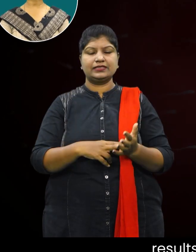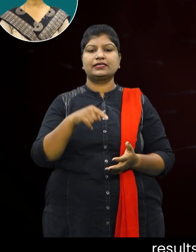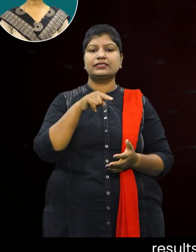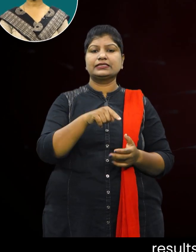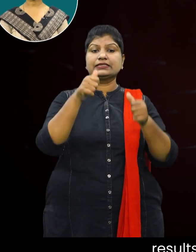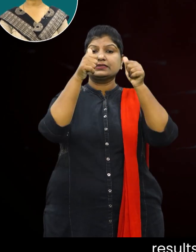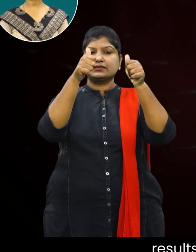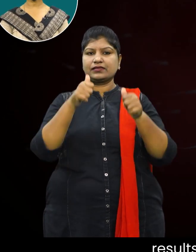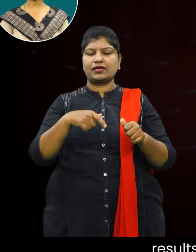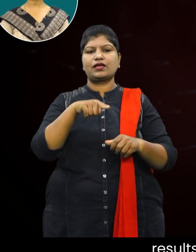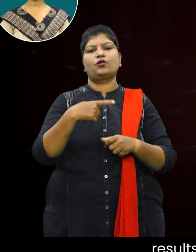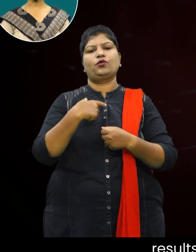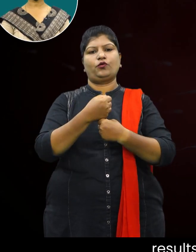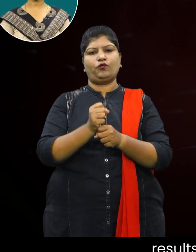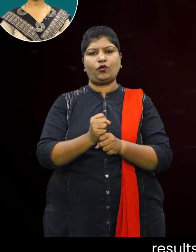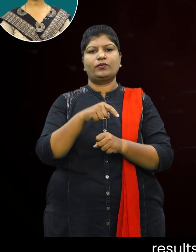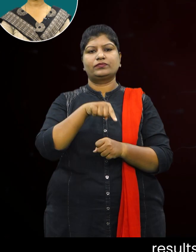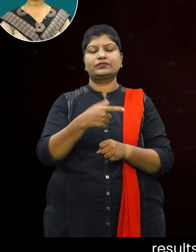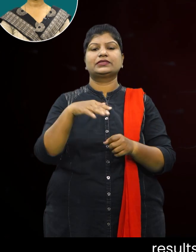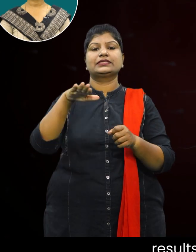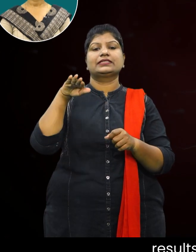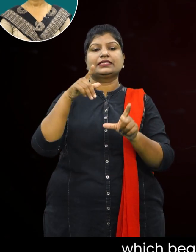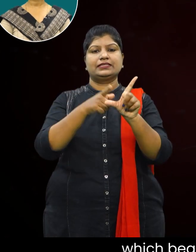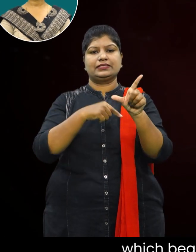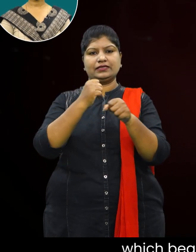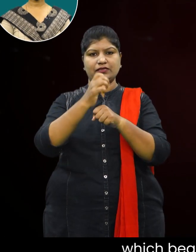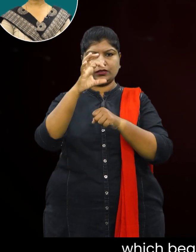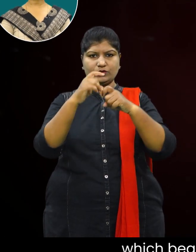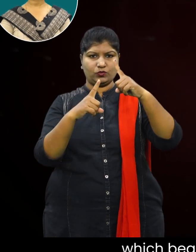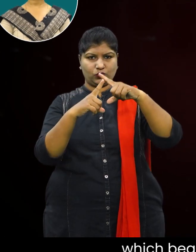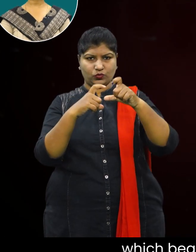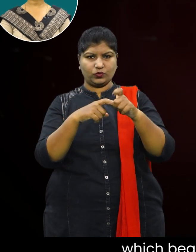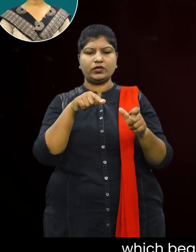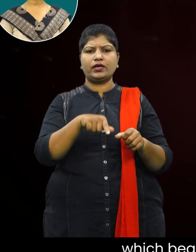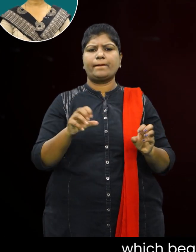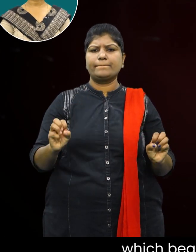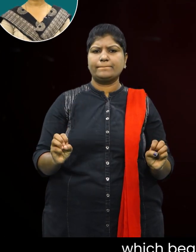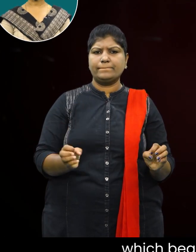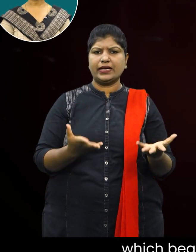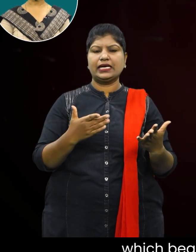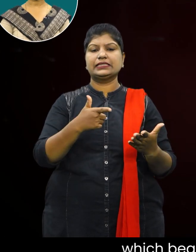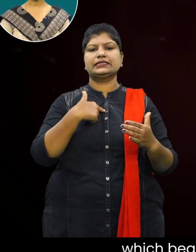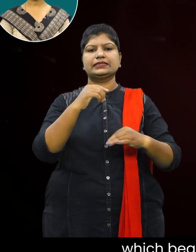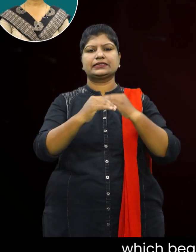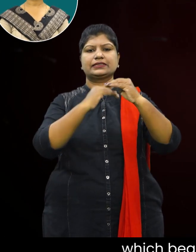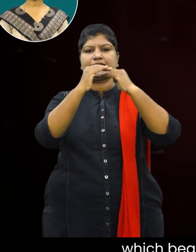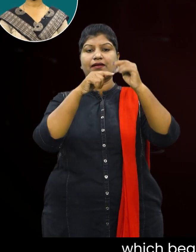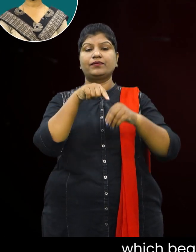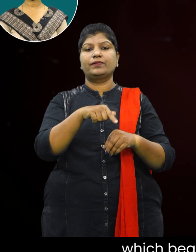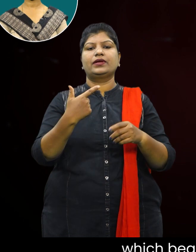results in the formation of zygote, which begins to develop into an